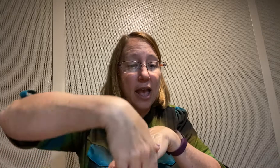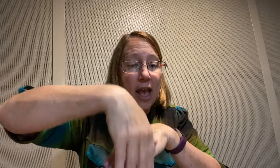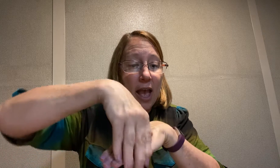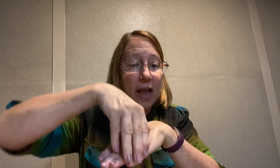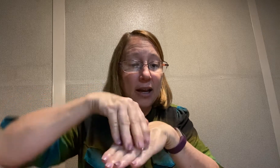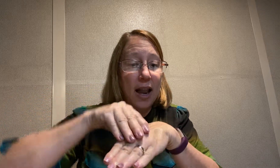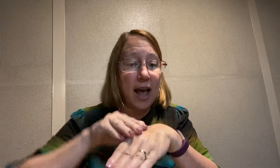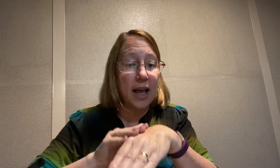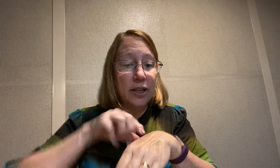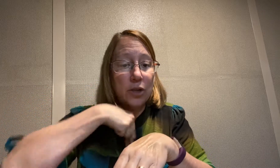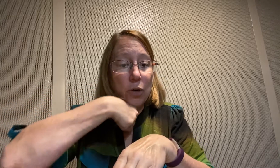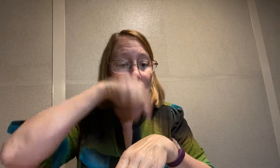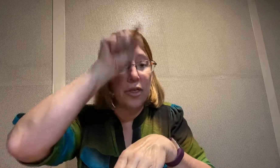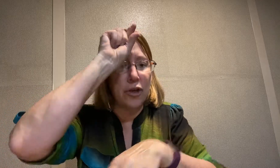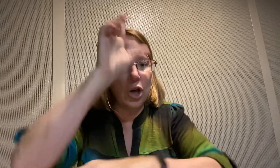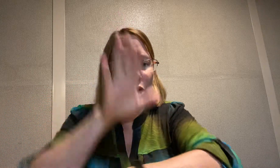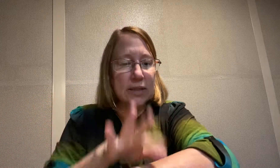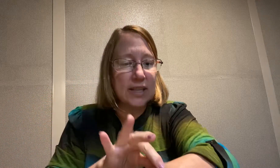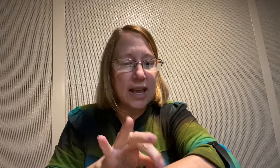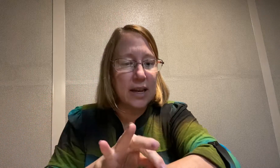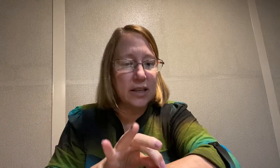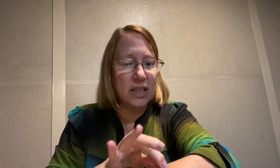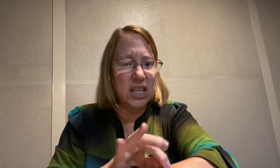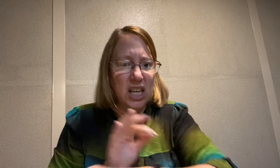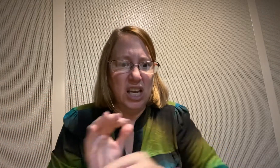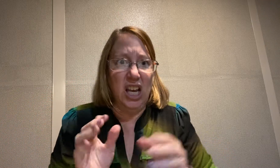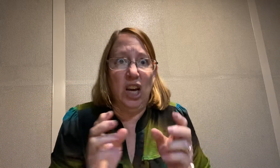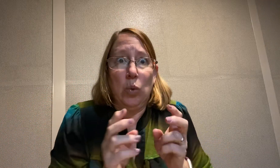and lined with goat skin. It was